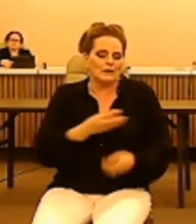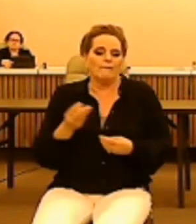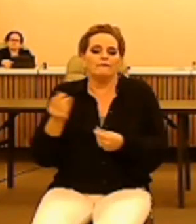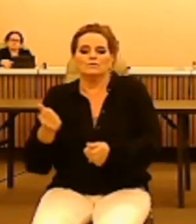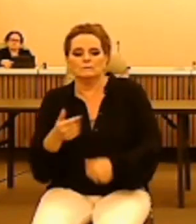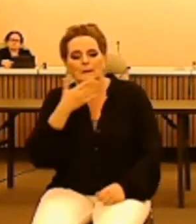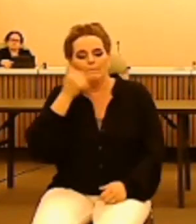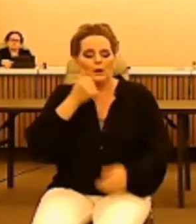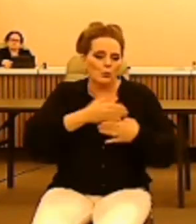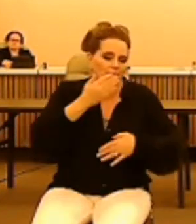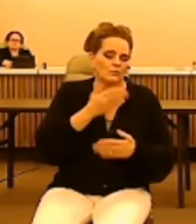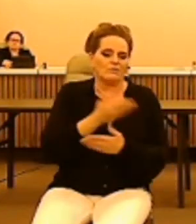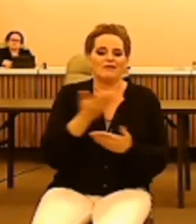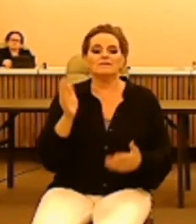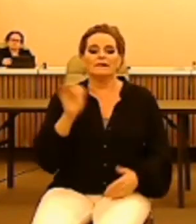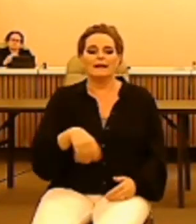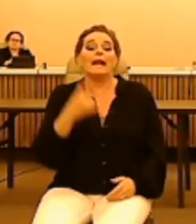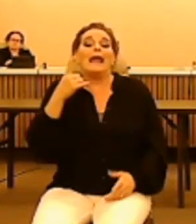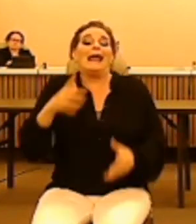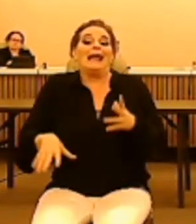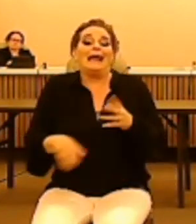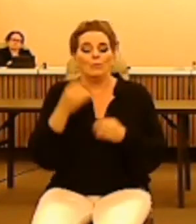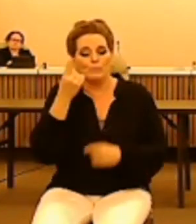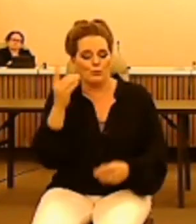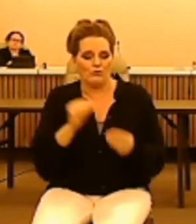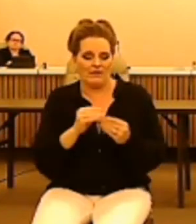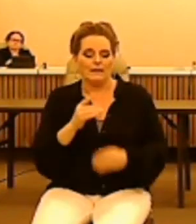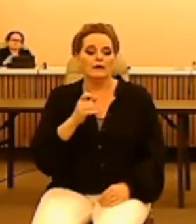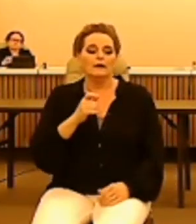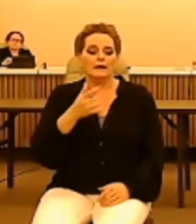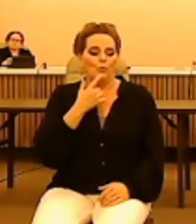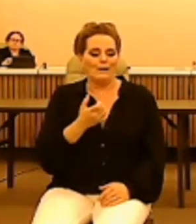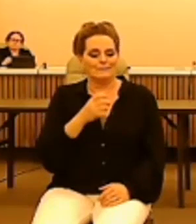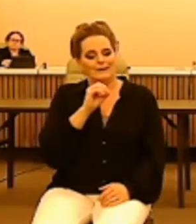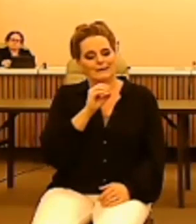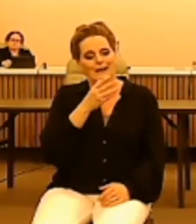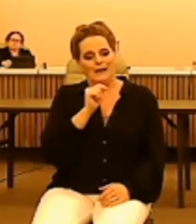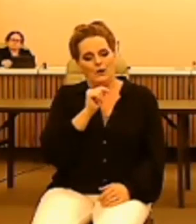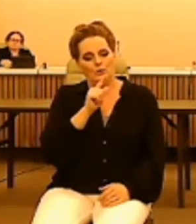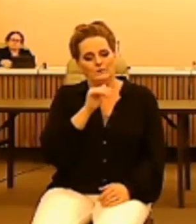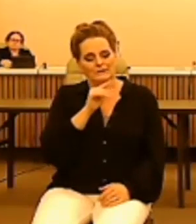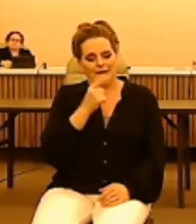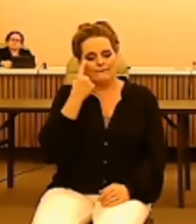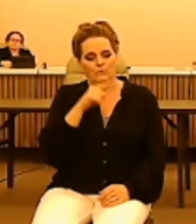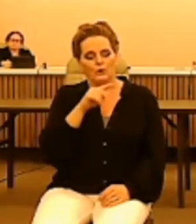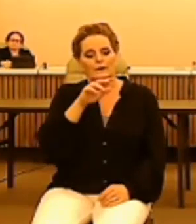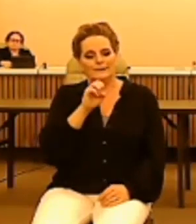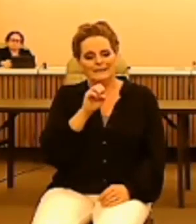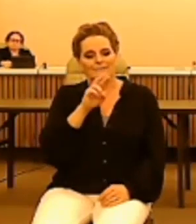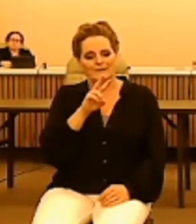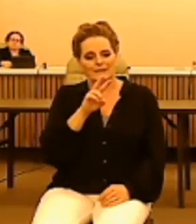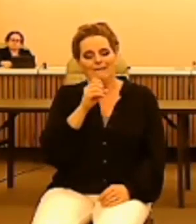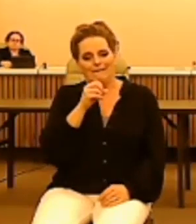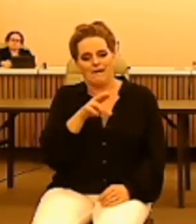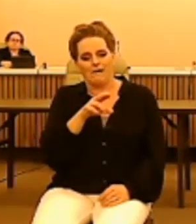windows, things like that. And one more thing, it wants an outlet for EV car charging in the